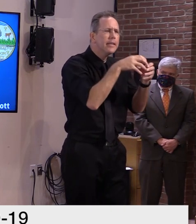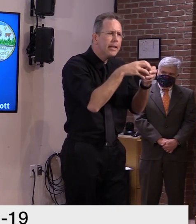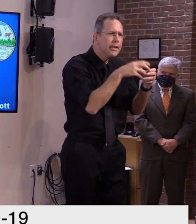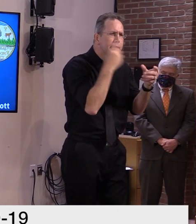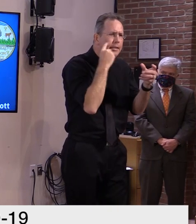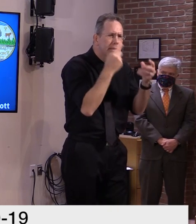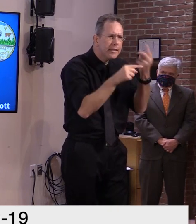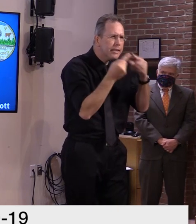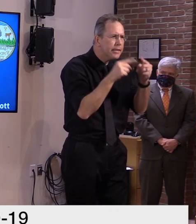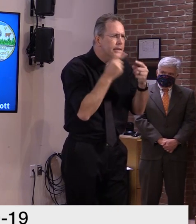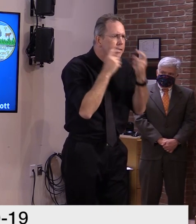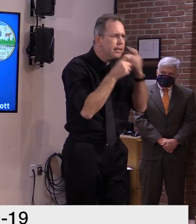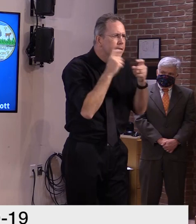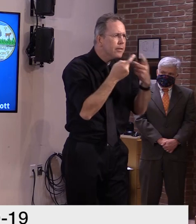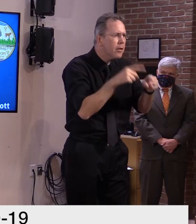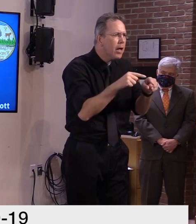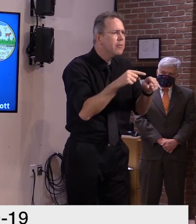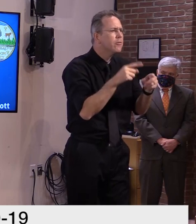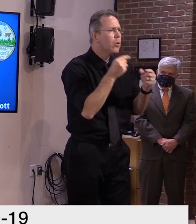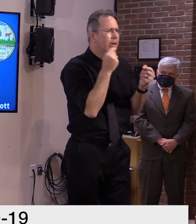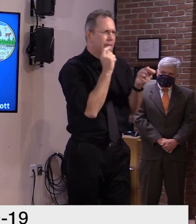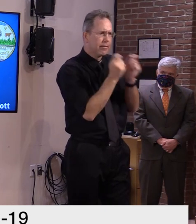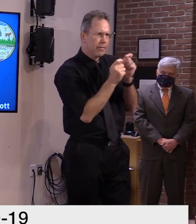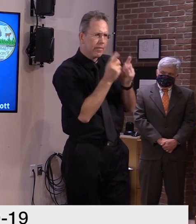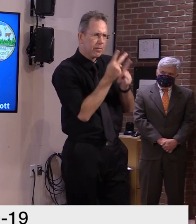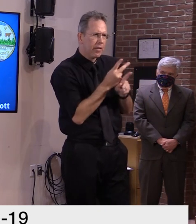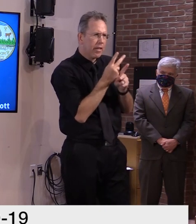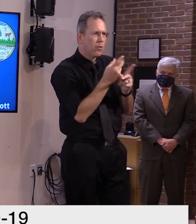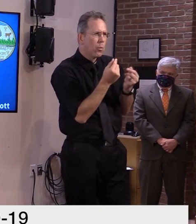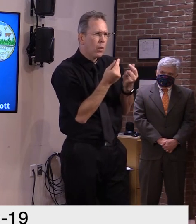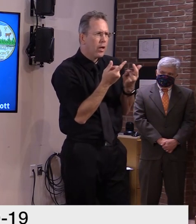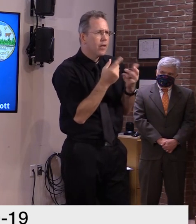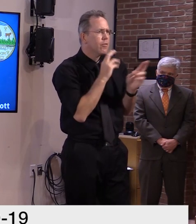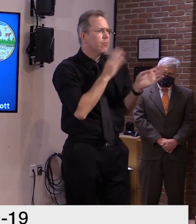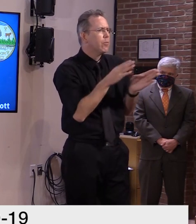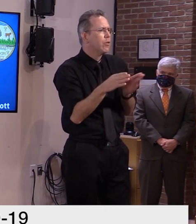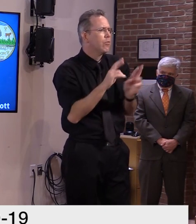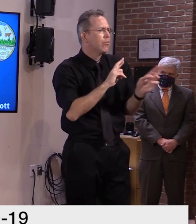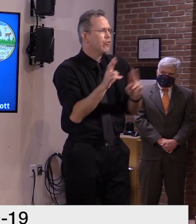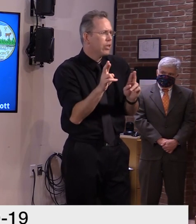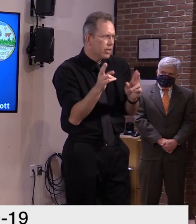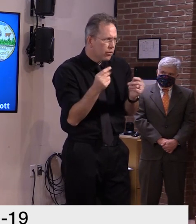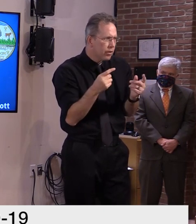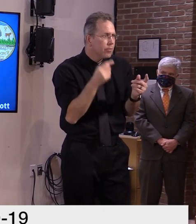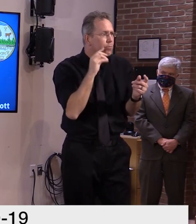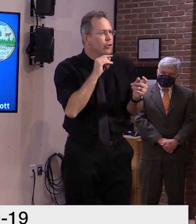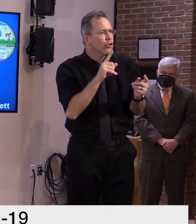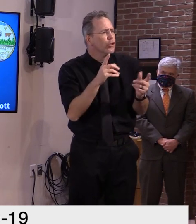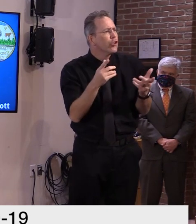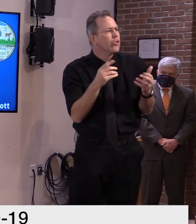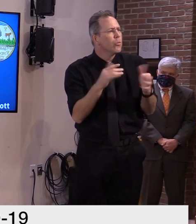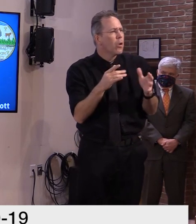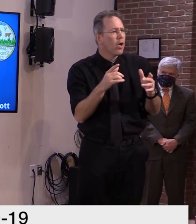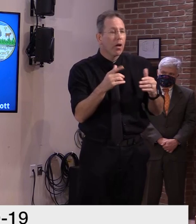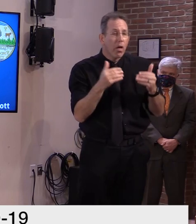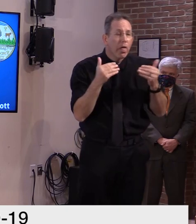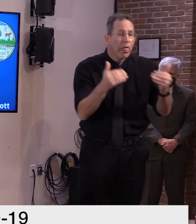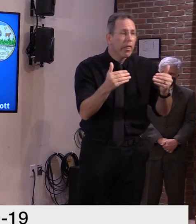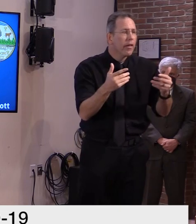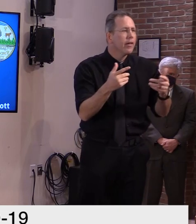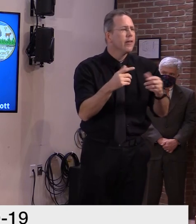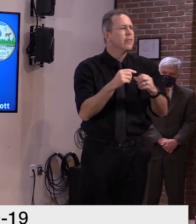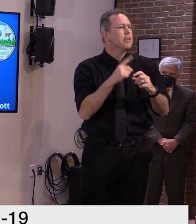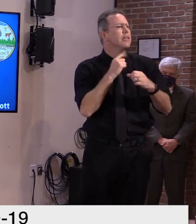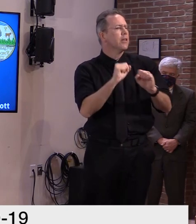additional mitigation measures in an endeavor to ensure that those sport activities remain safe and that kids can remain